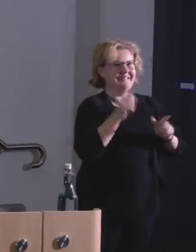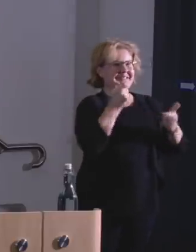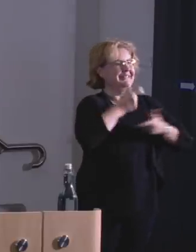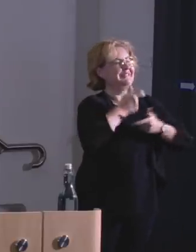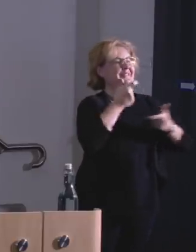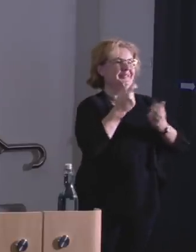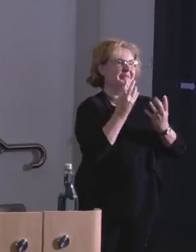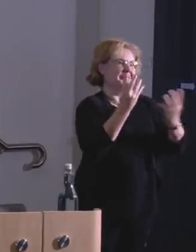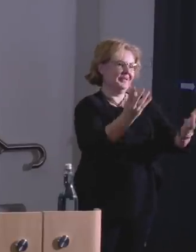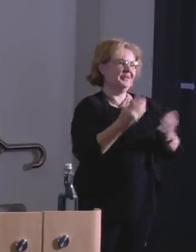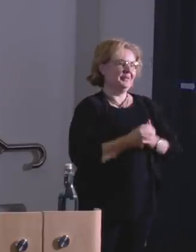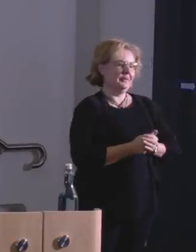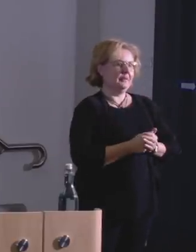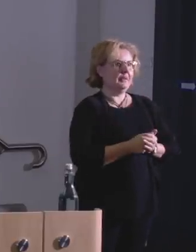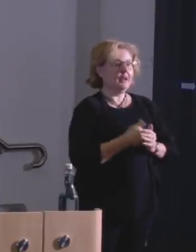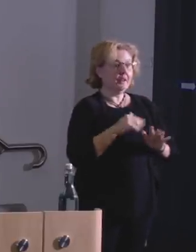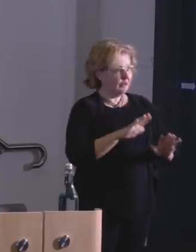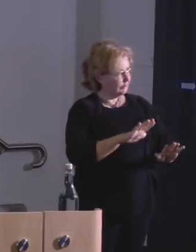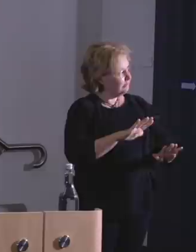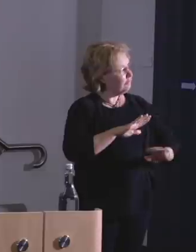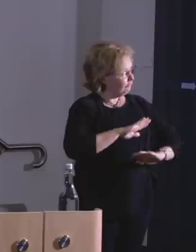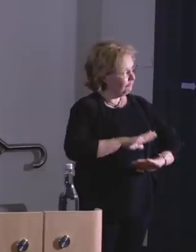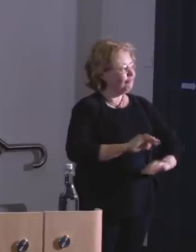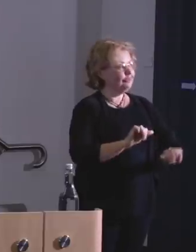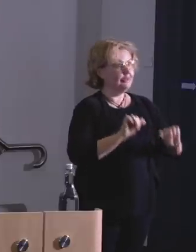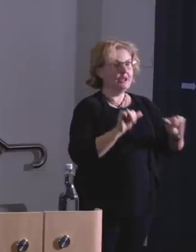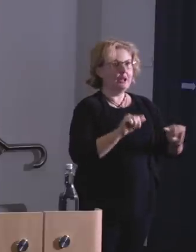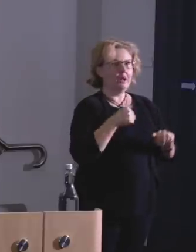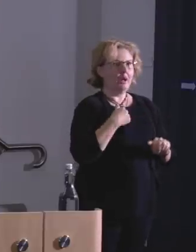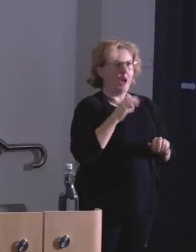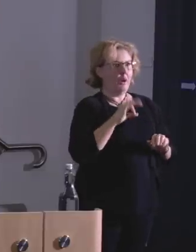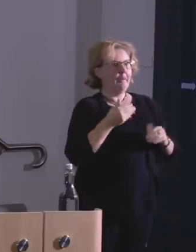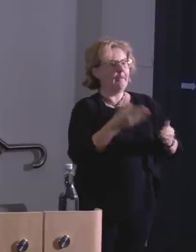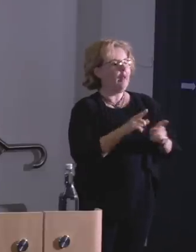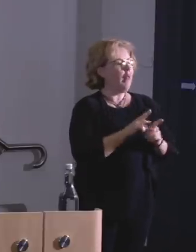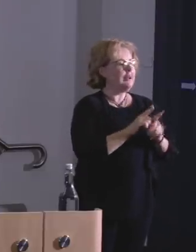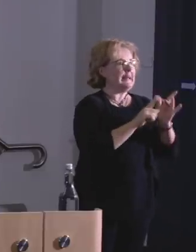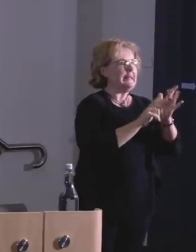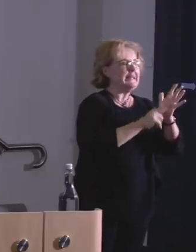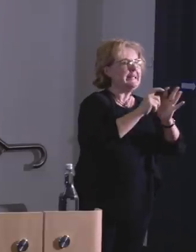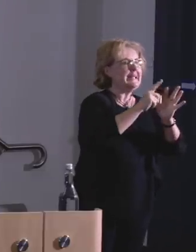I hasten to assure you this is not an indecent proposal of any sort.